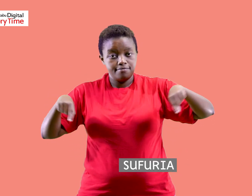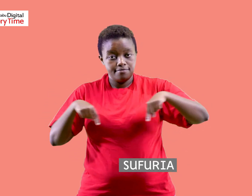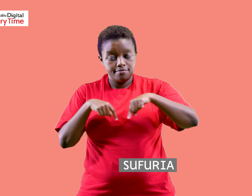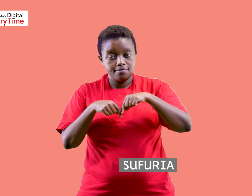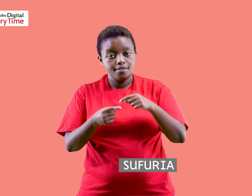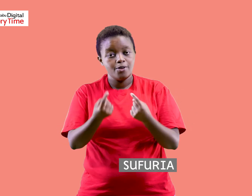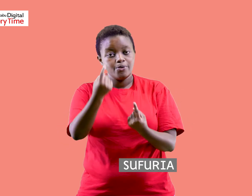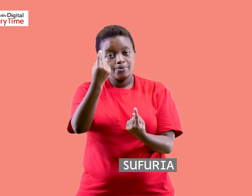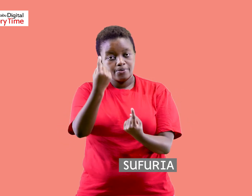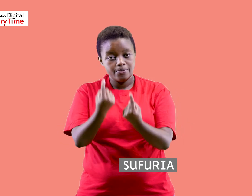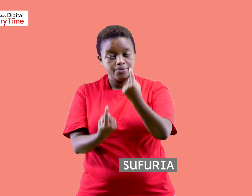Sufuria.